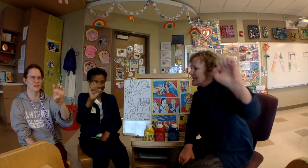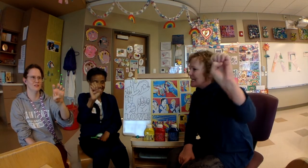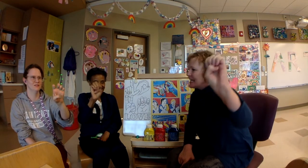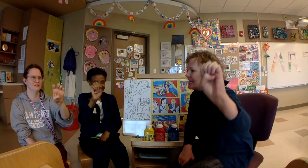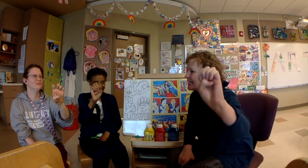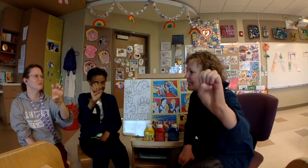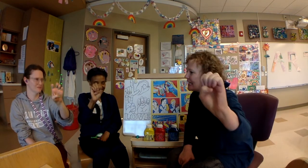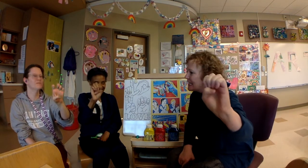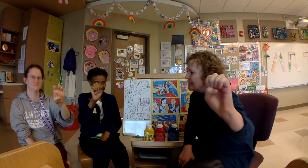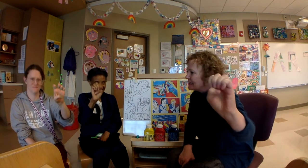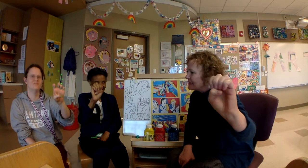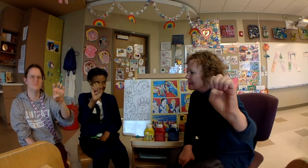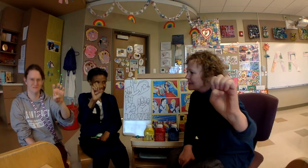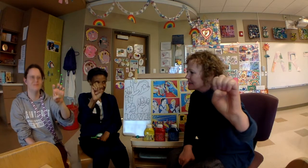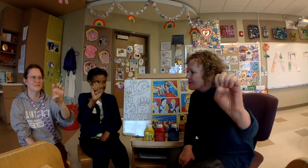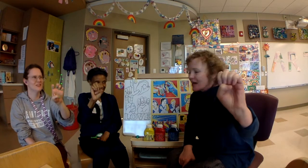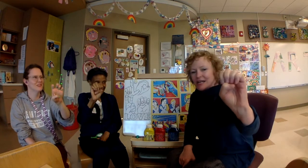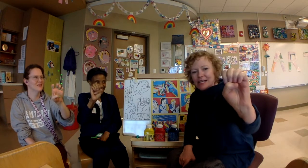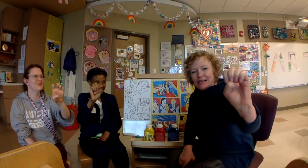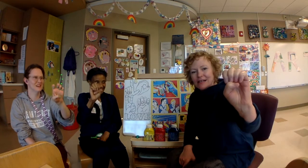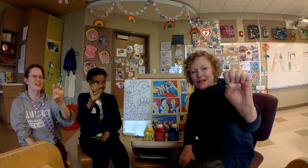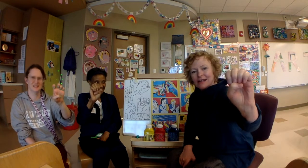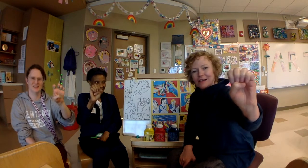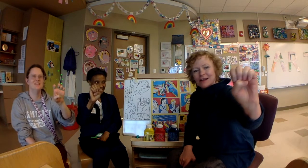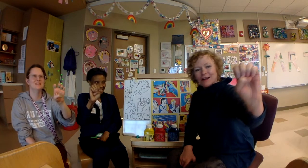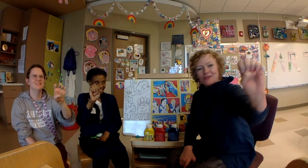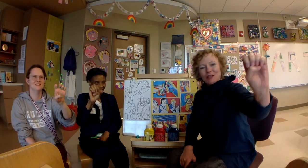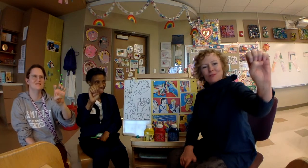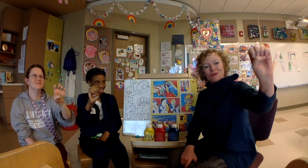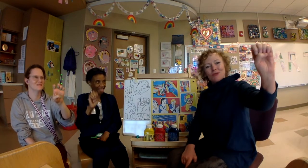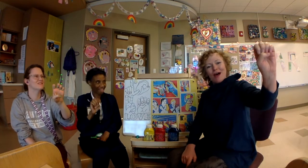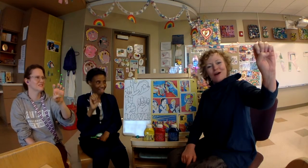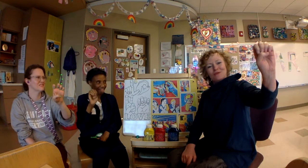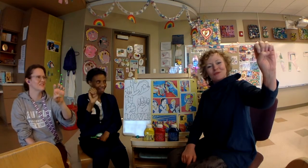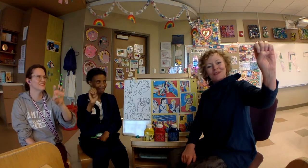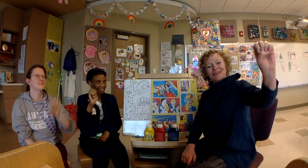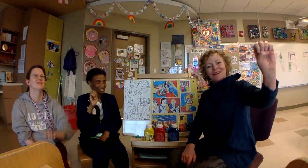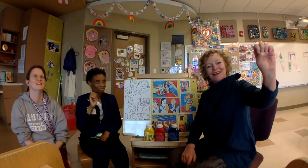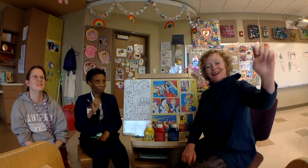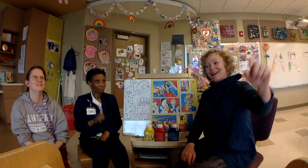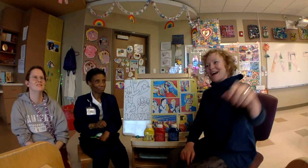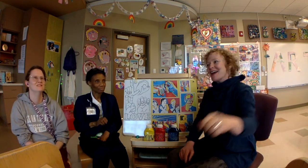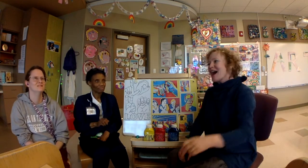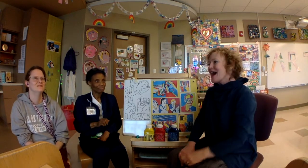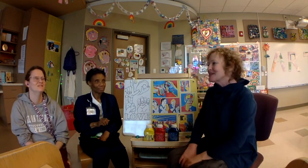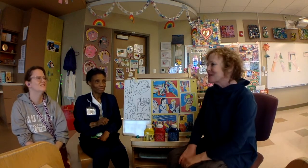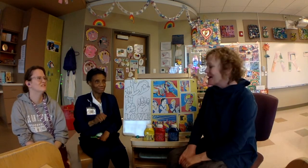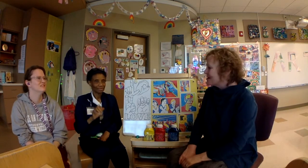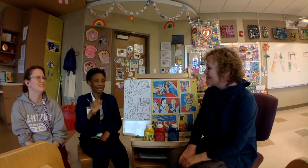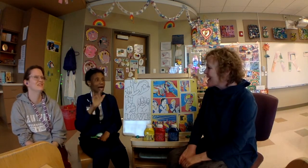E. Is that right? E. That spells love. And I love